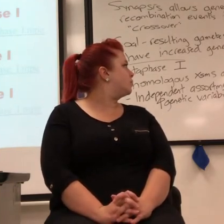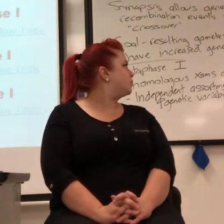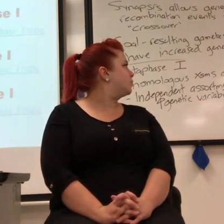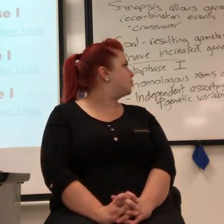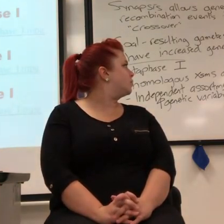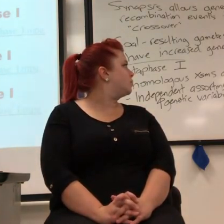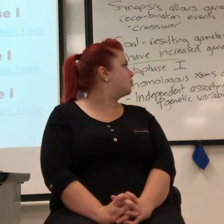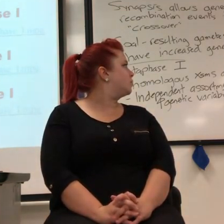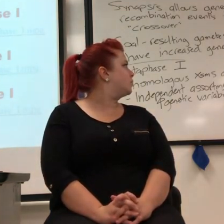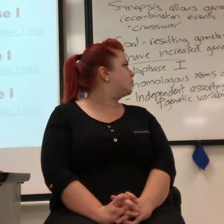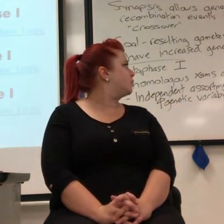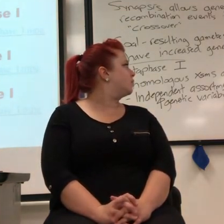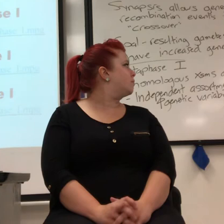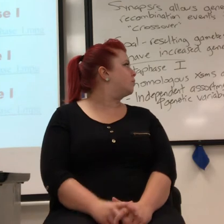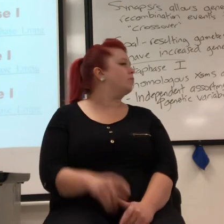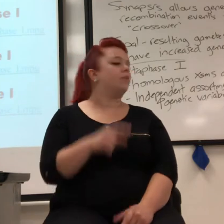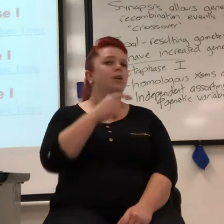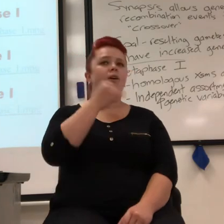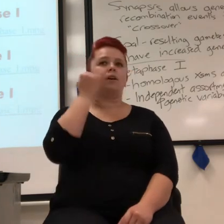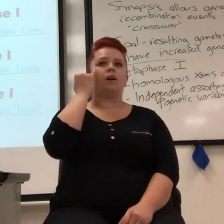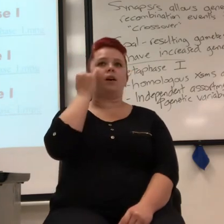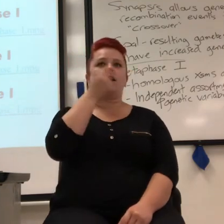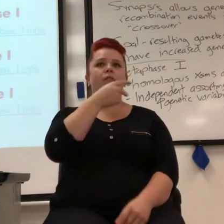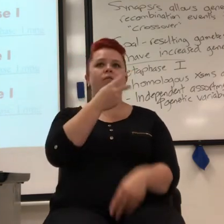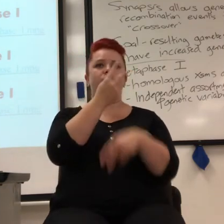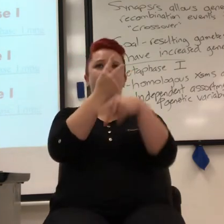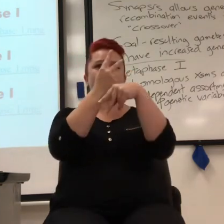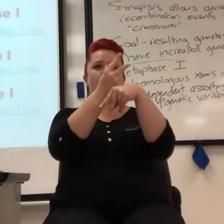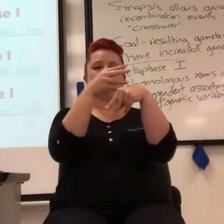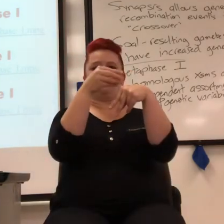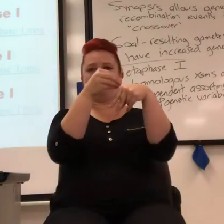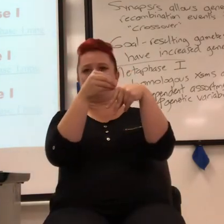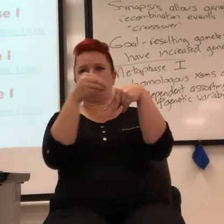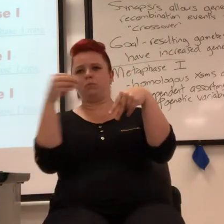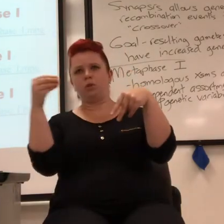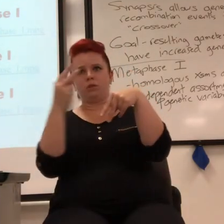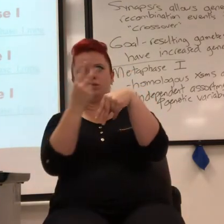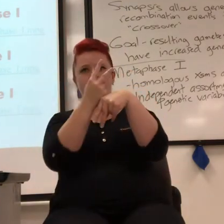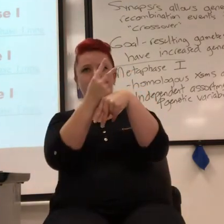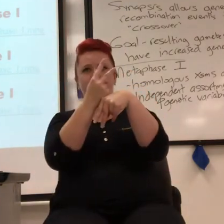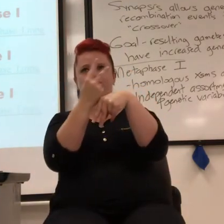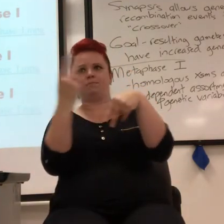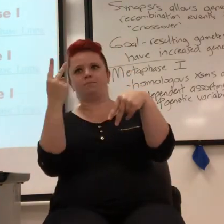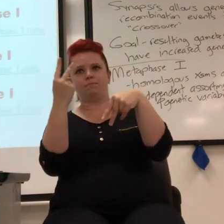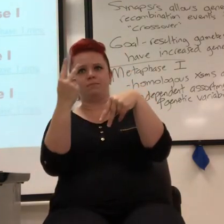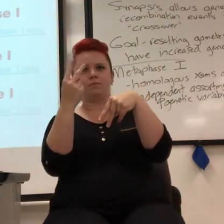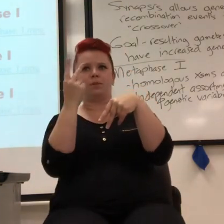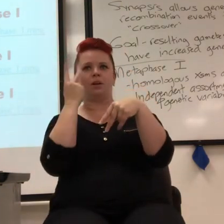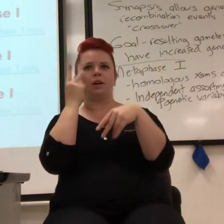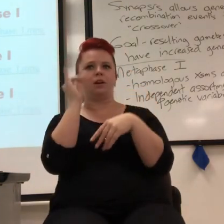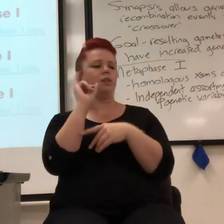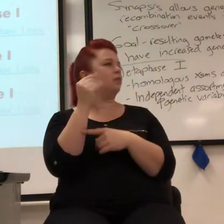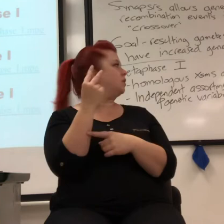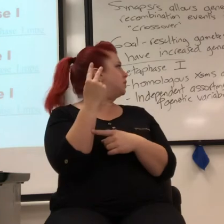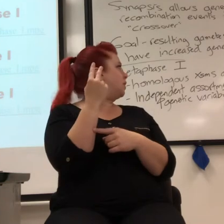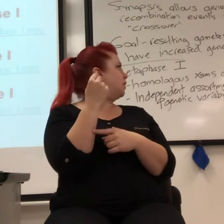If you pull this chromosome this way, you kind of like make it appear like